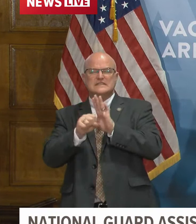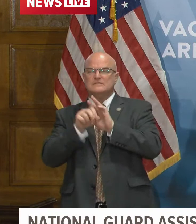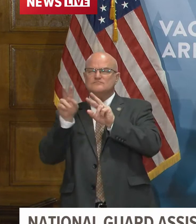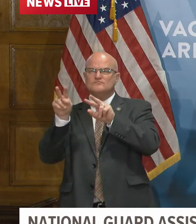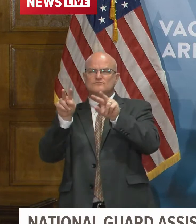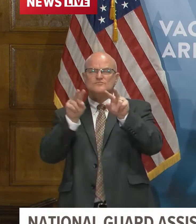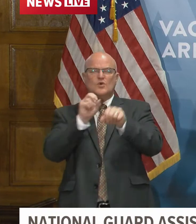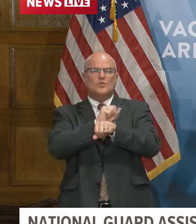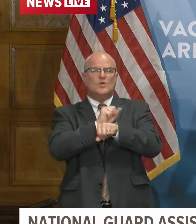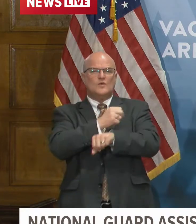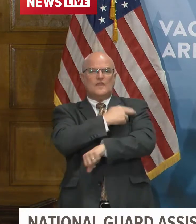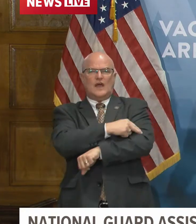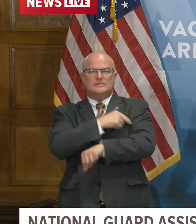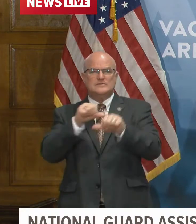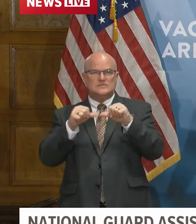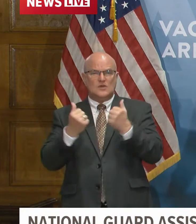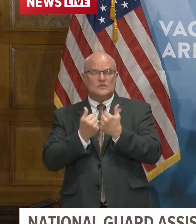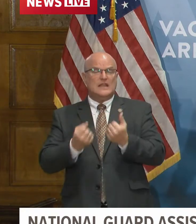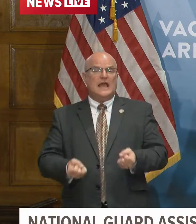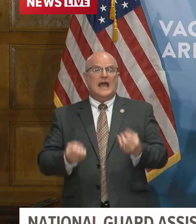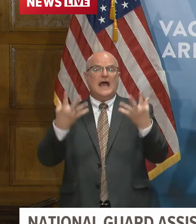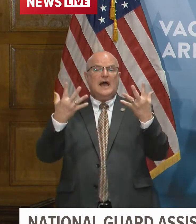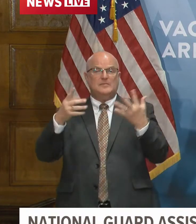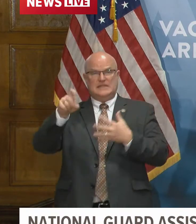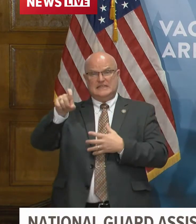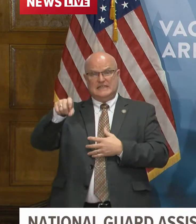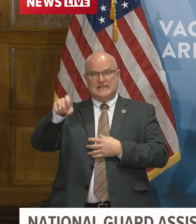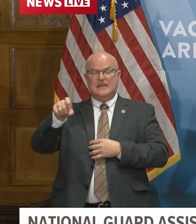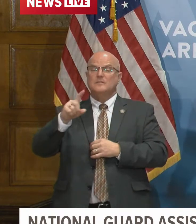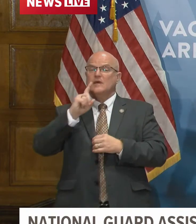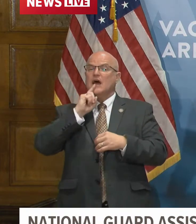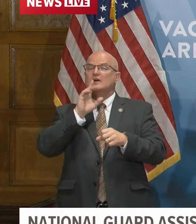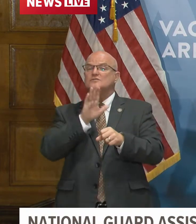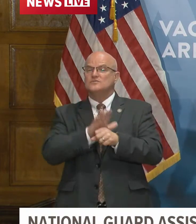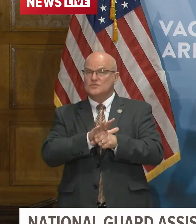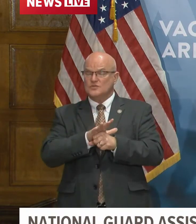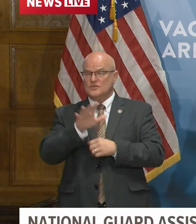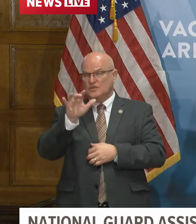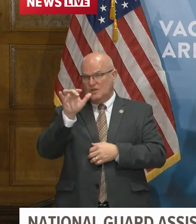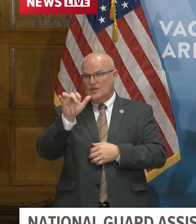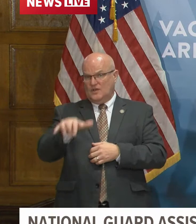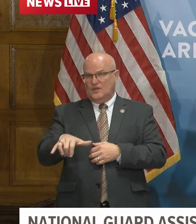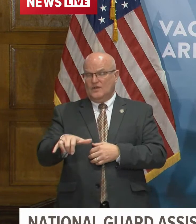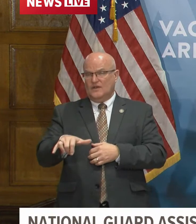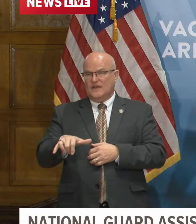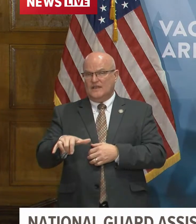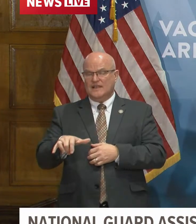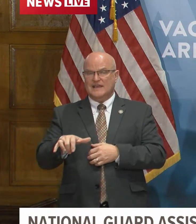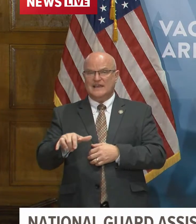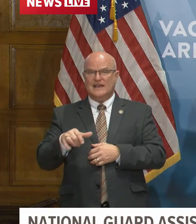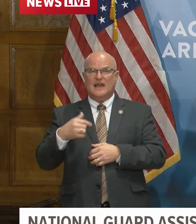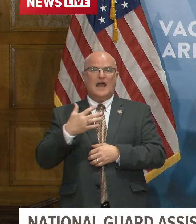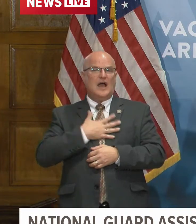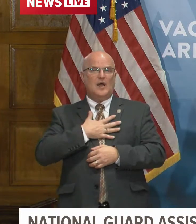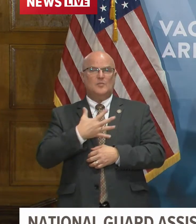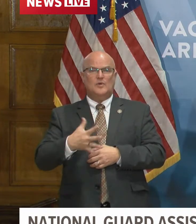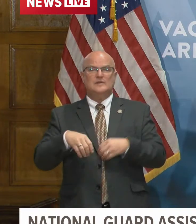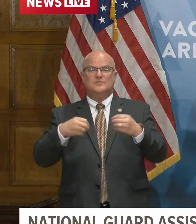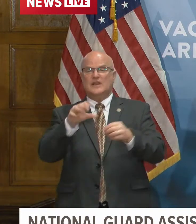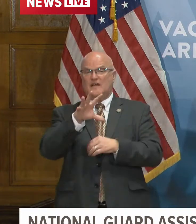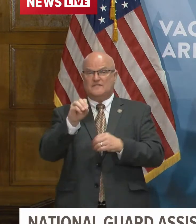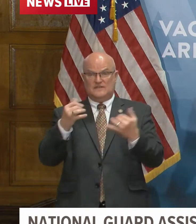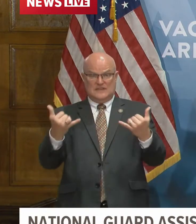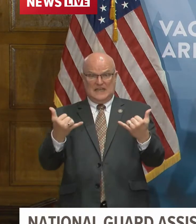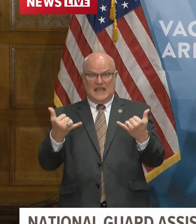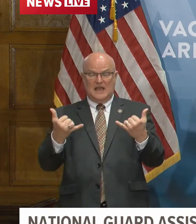Hospital Association to see how many that number is. But I assure you that, I'm willing to put out 50